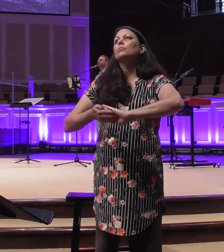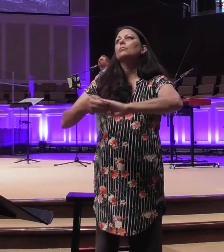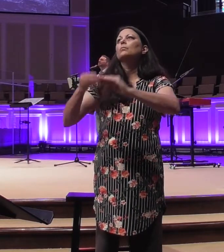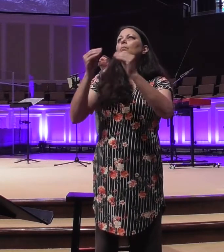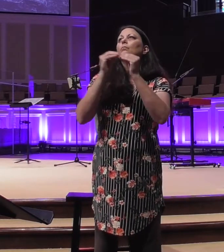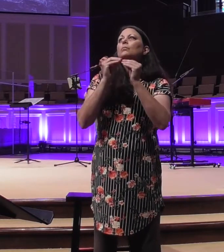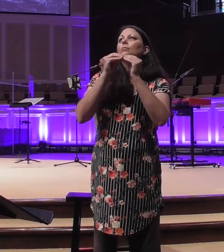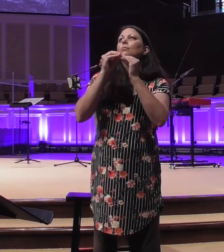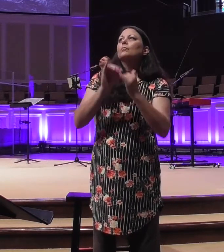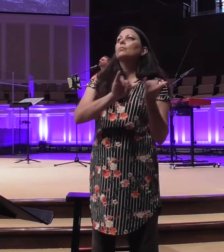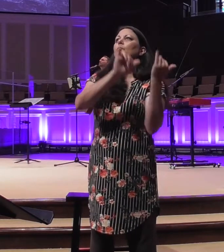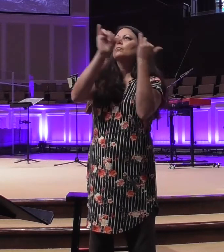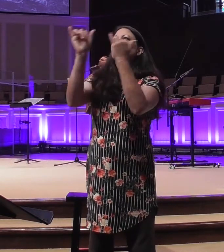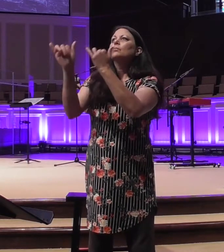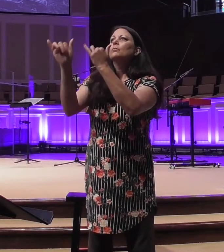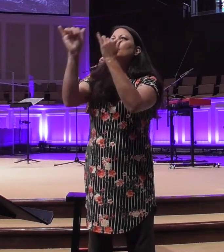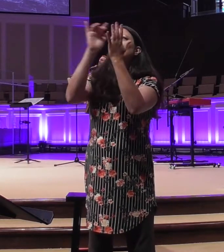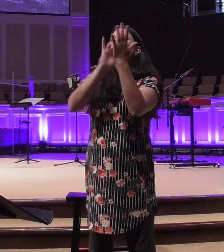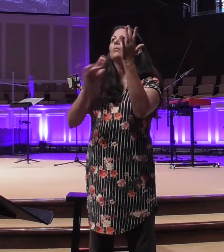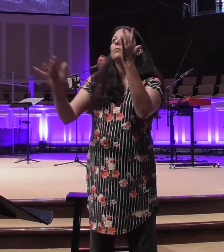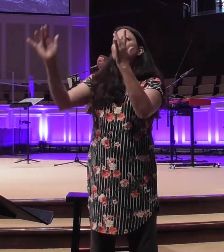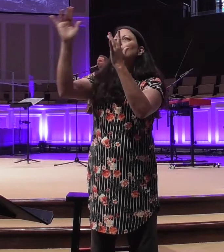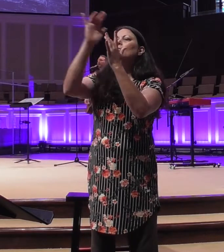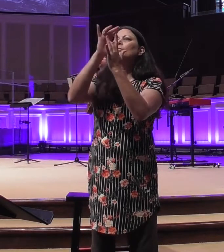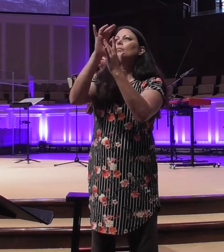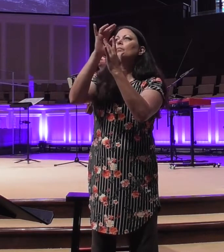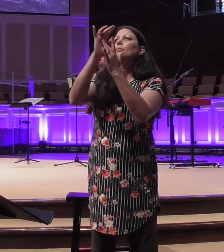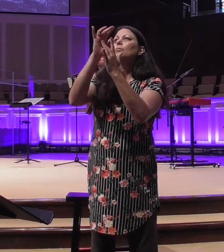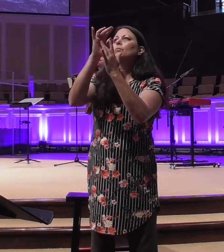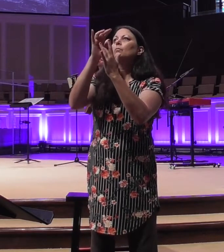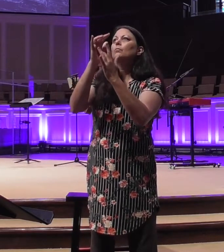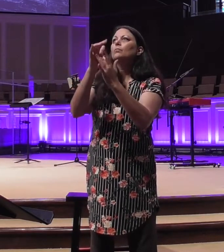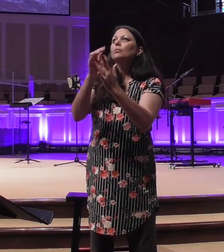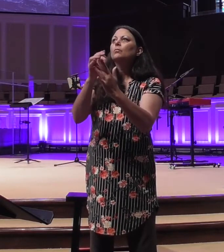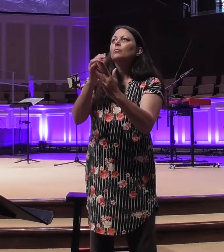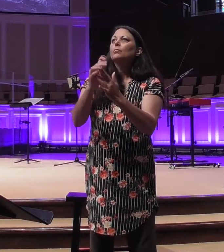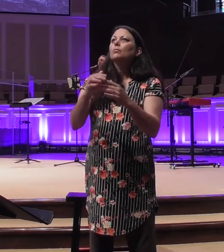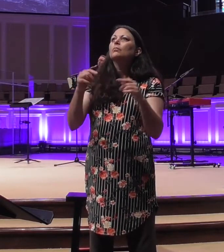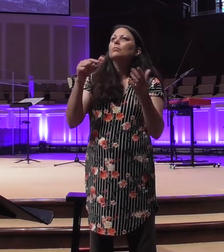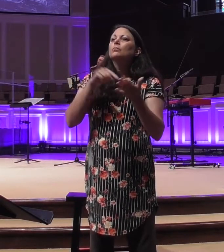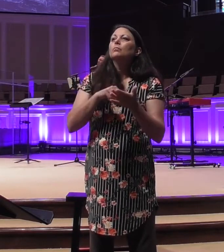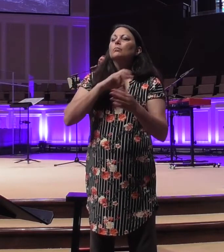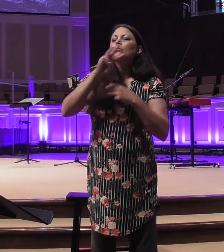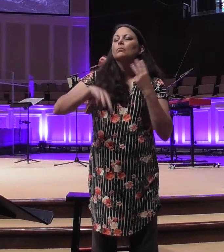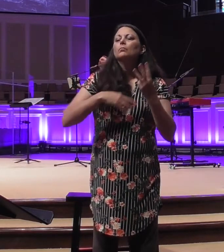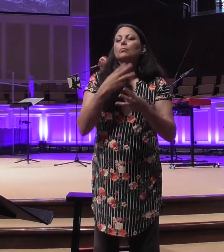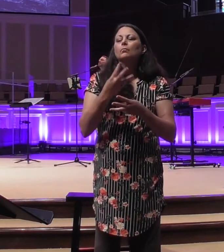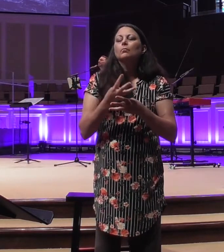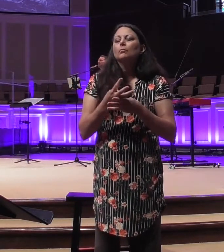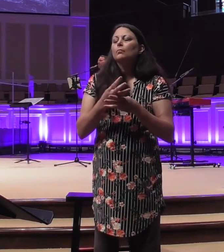Jesus. And this world is dying know who you